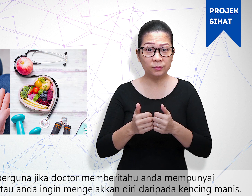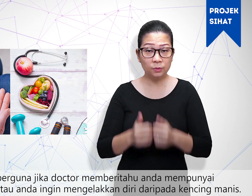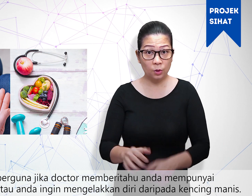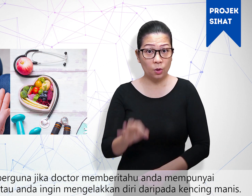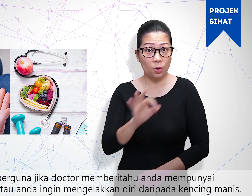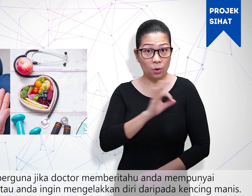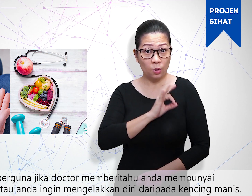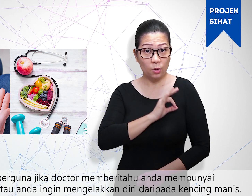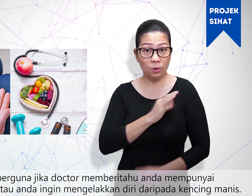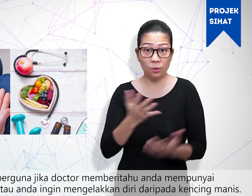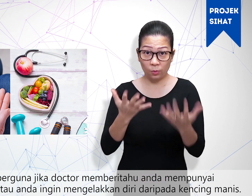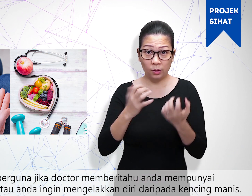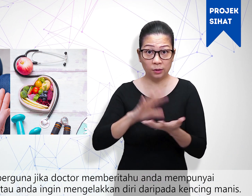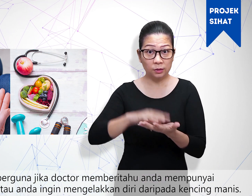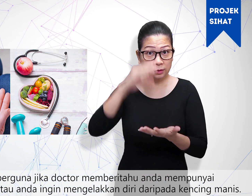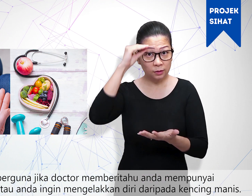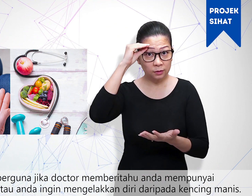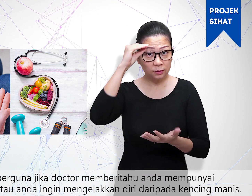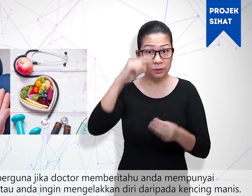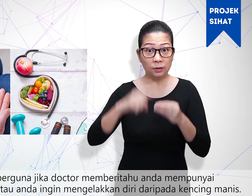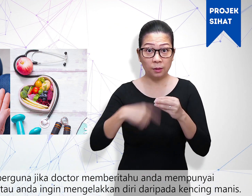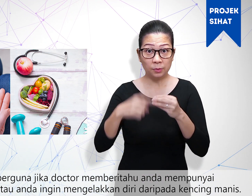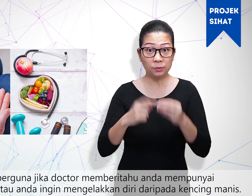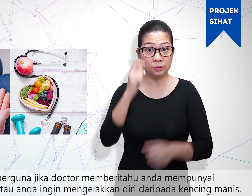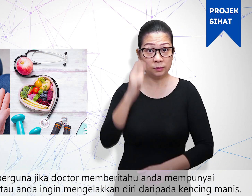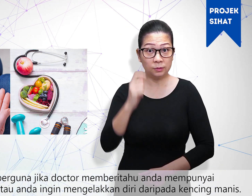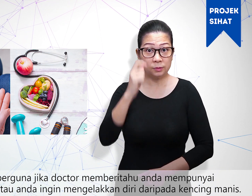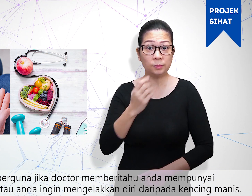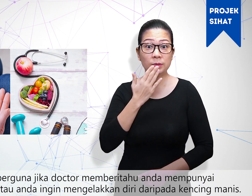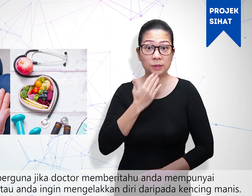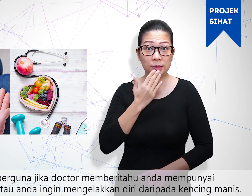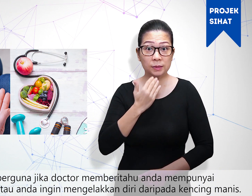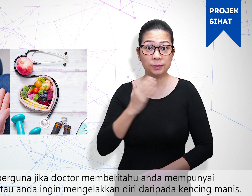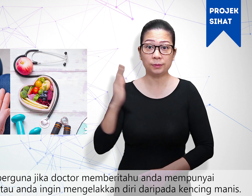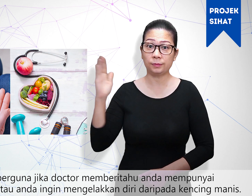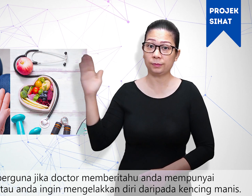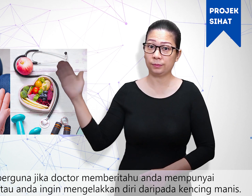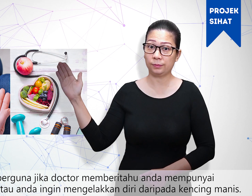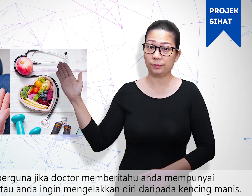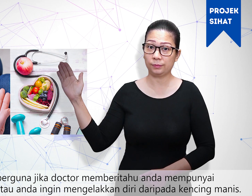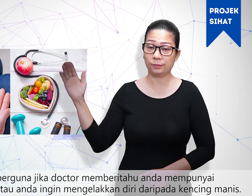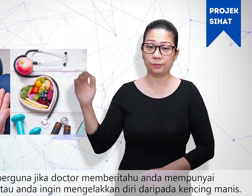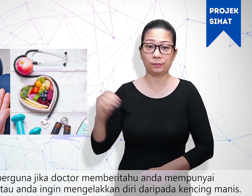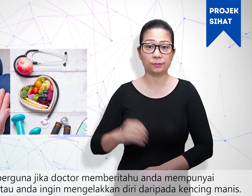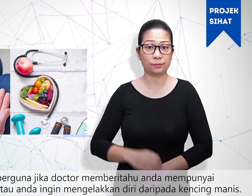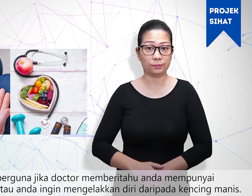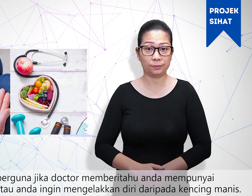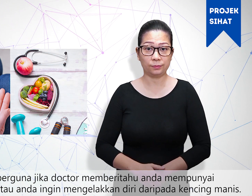This video is useful if you have been diagnosed with diabetes or if you want to learn more about preventing